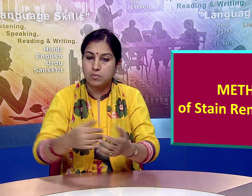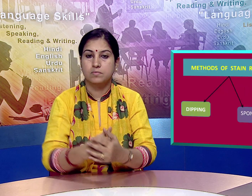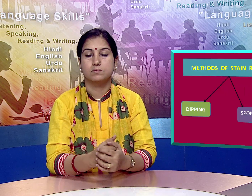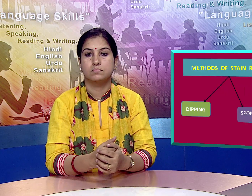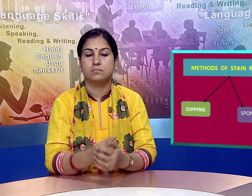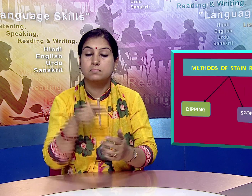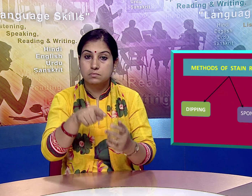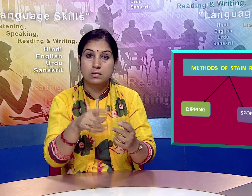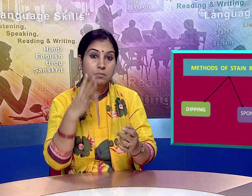There are mainly